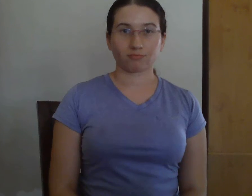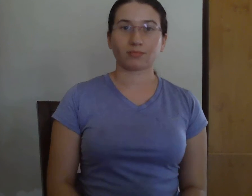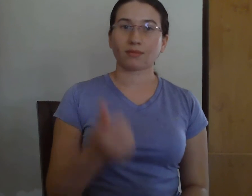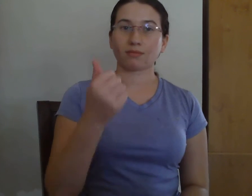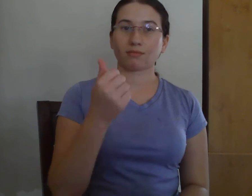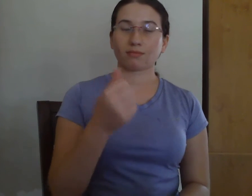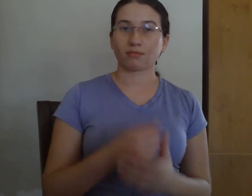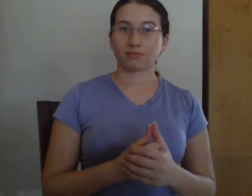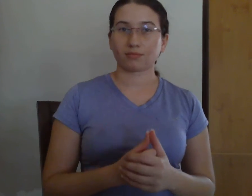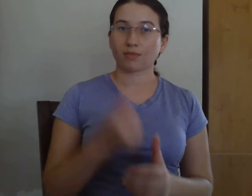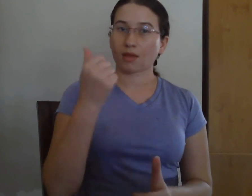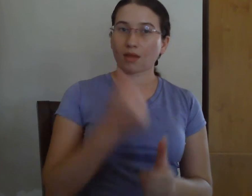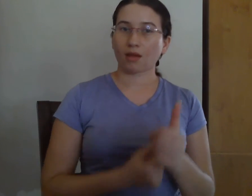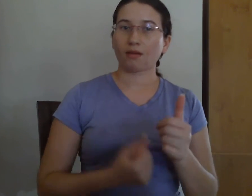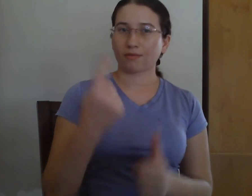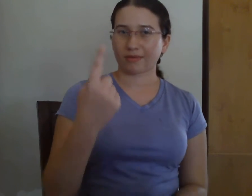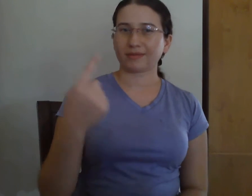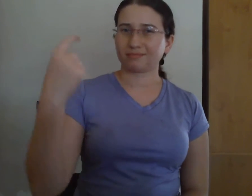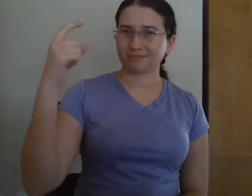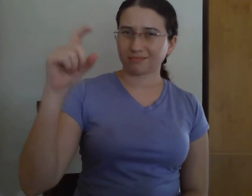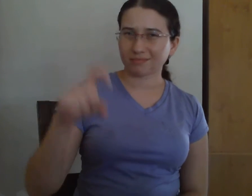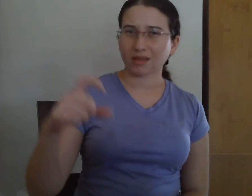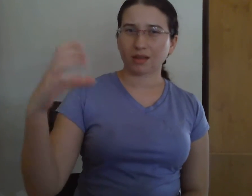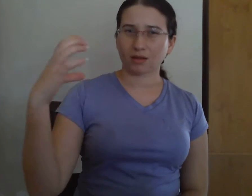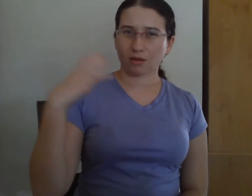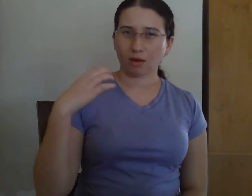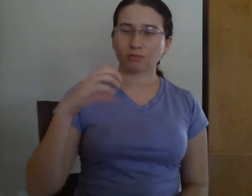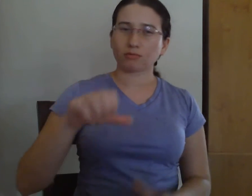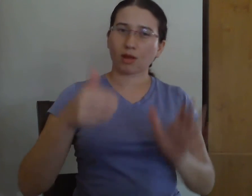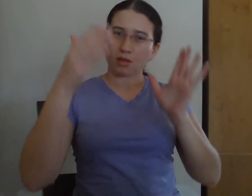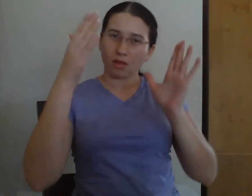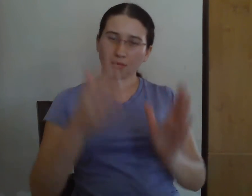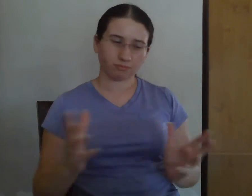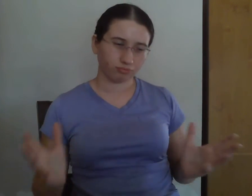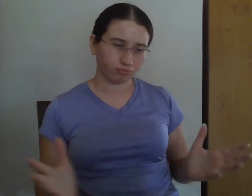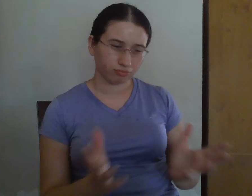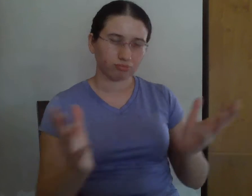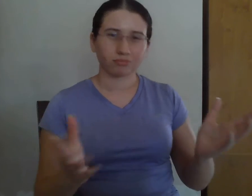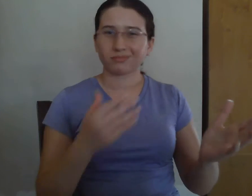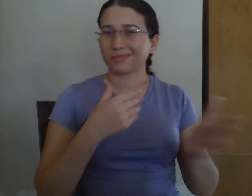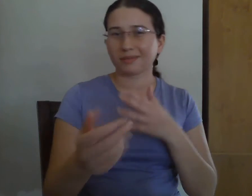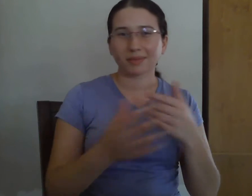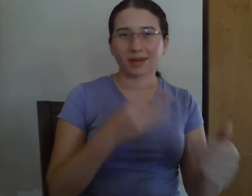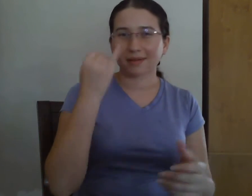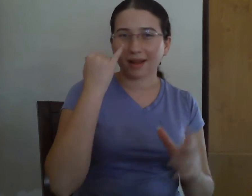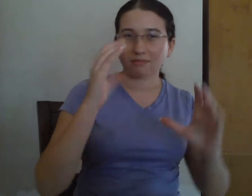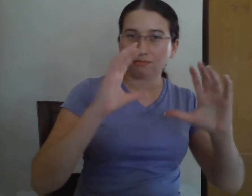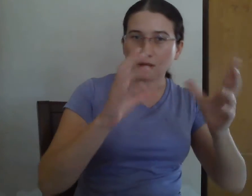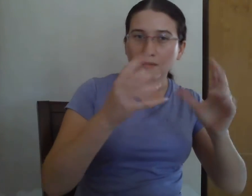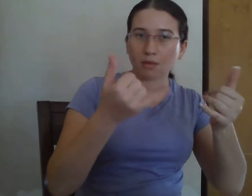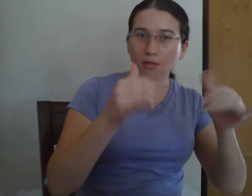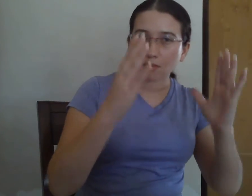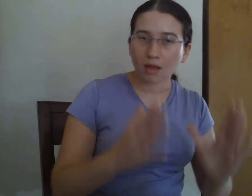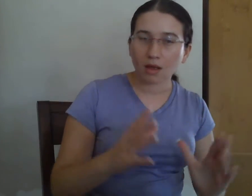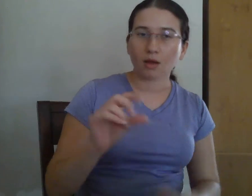Everyone needs a coach. It doesn't matter whether you're a basketball player, a tennis player, a